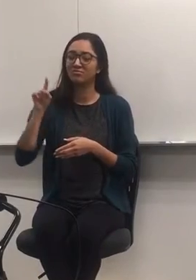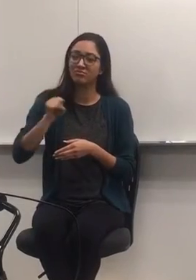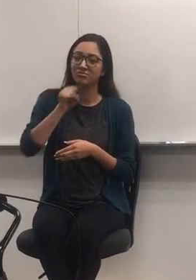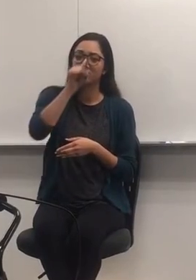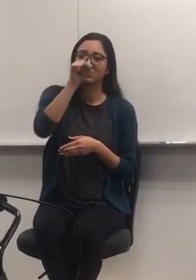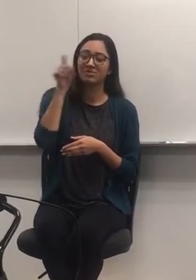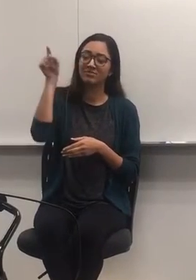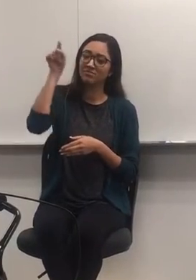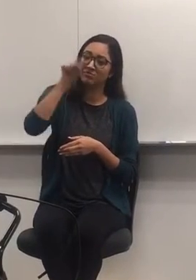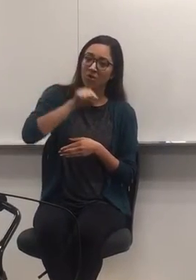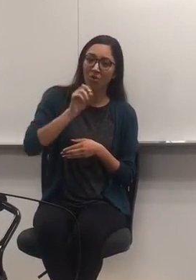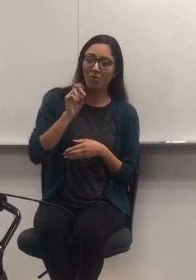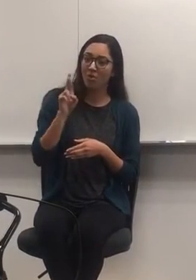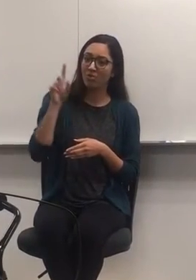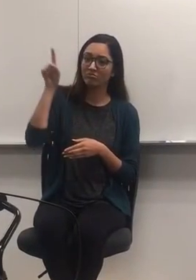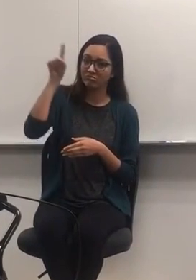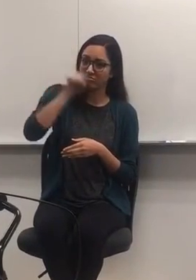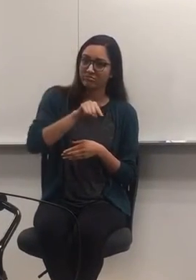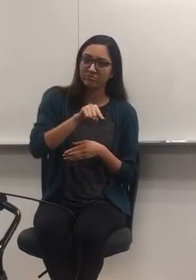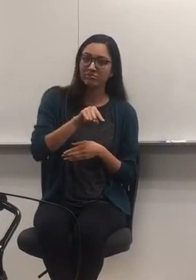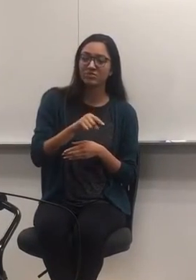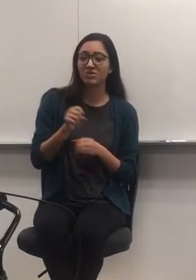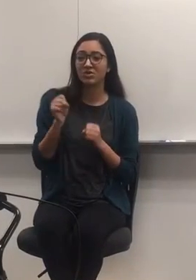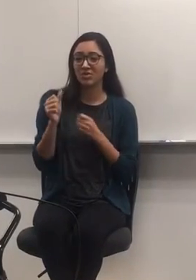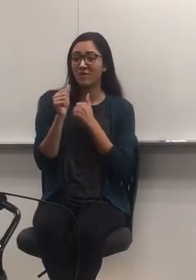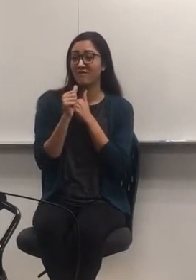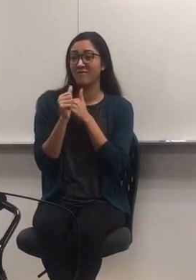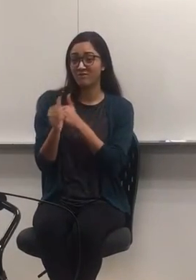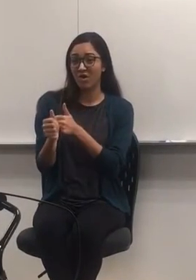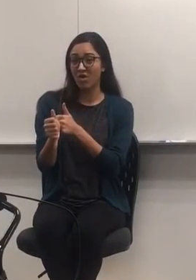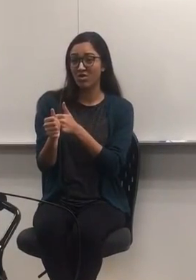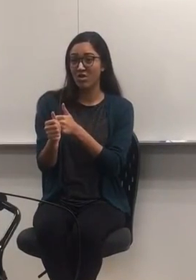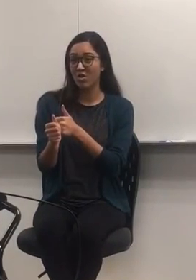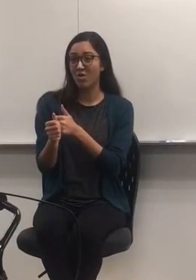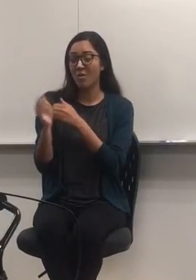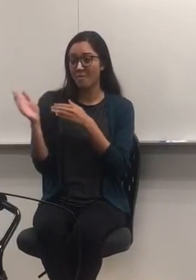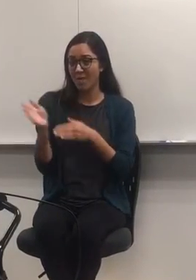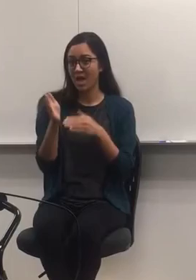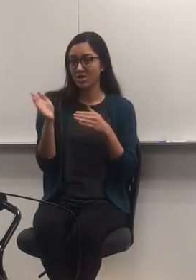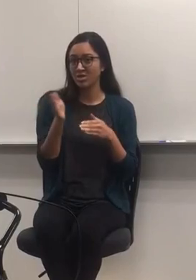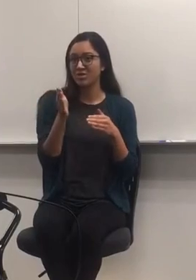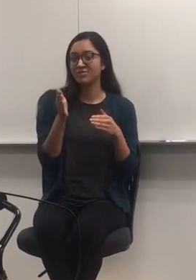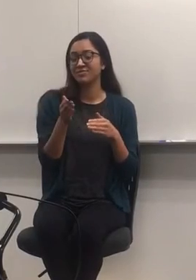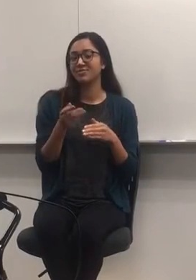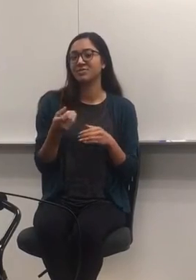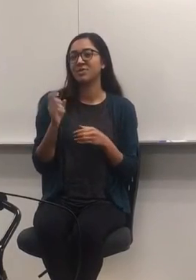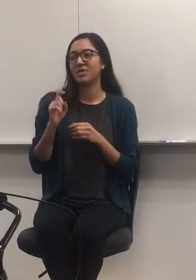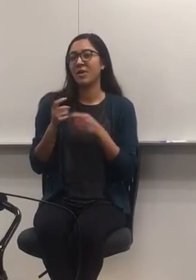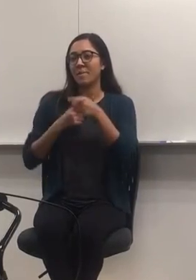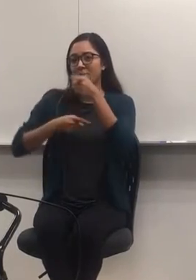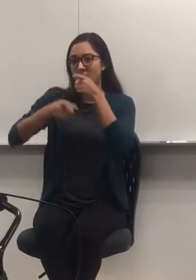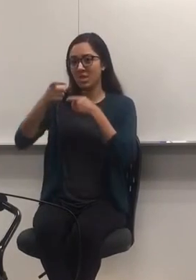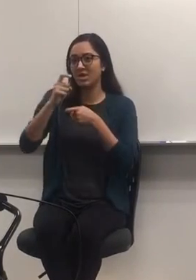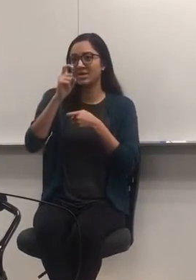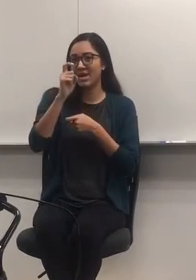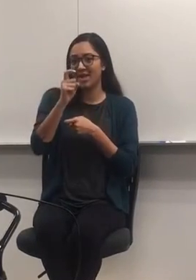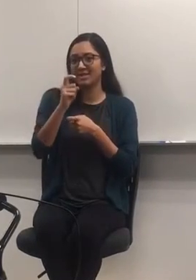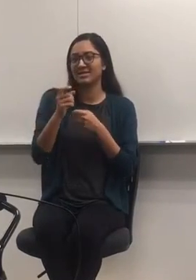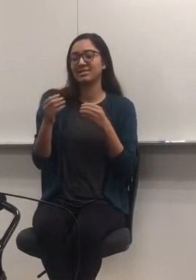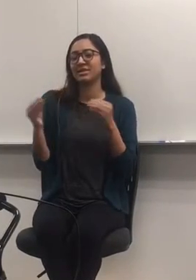okay? But as long as you follow the basic pattern I have here of plugging in x values and getting the correct y values and plotting